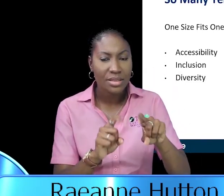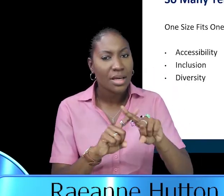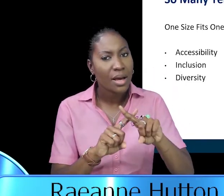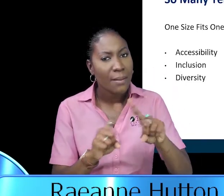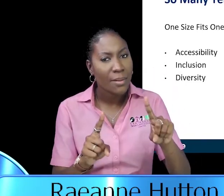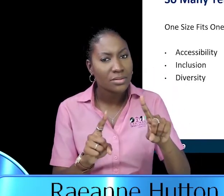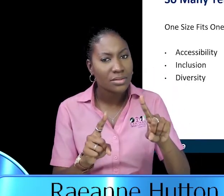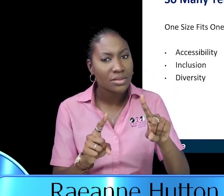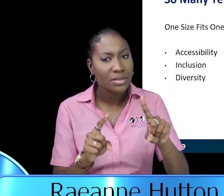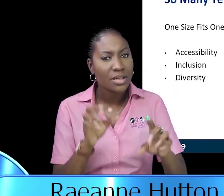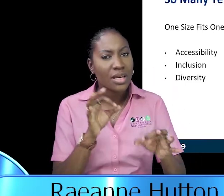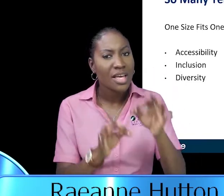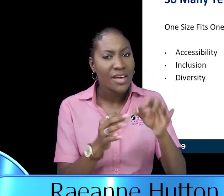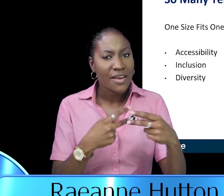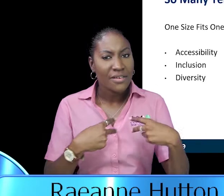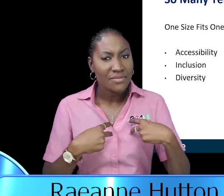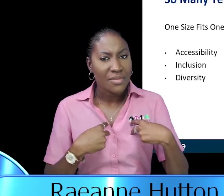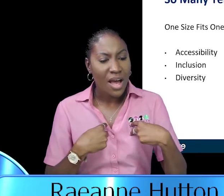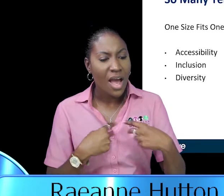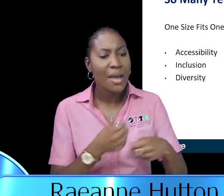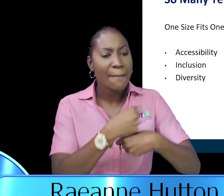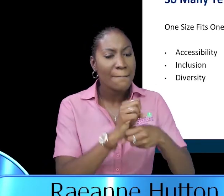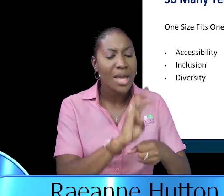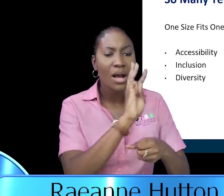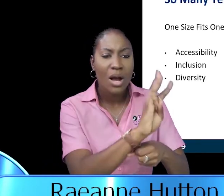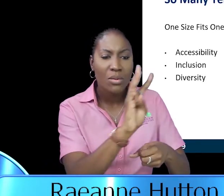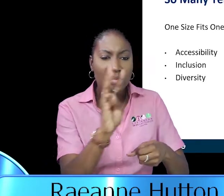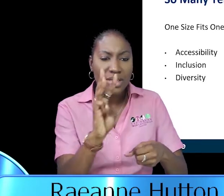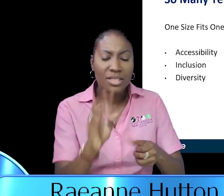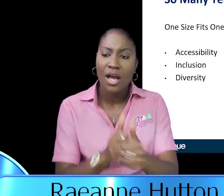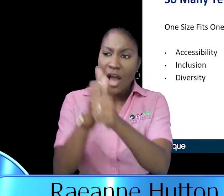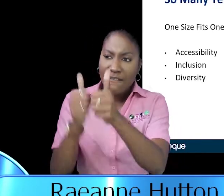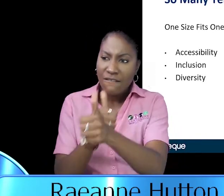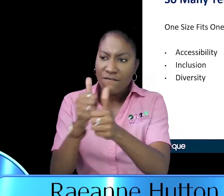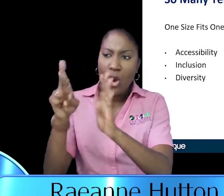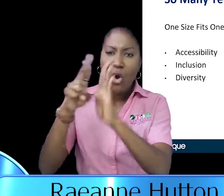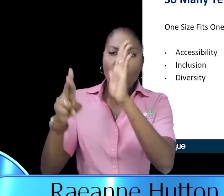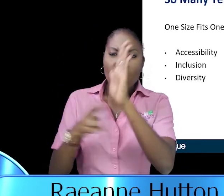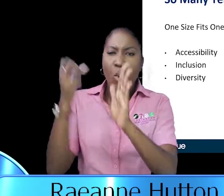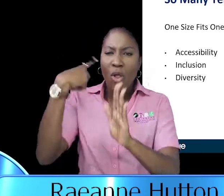However, you can meet those guidelines and still have products which are not really very usable.